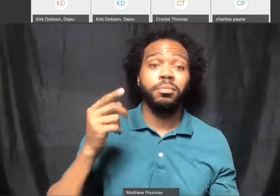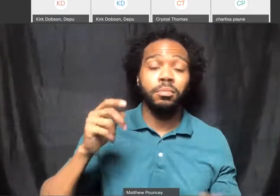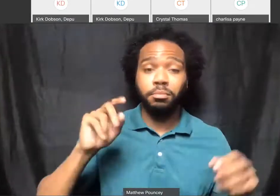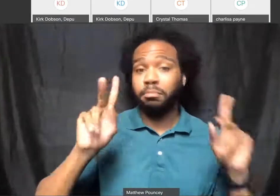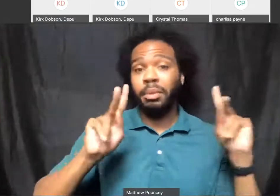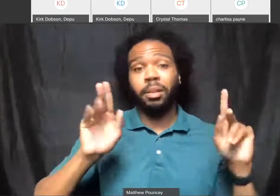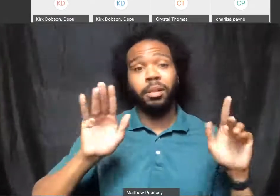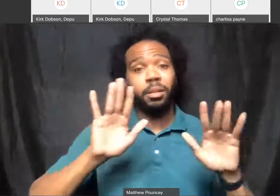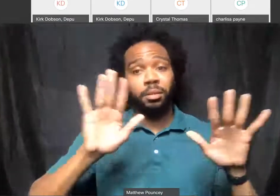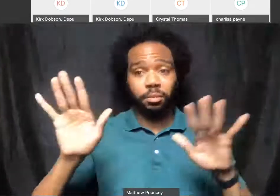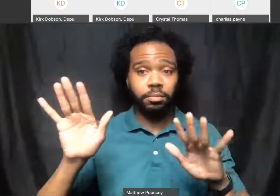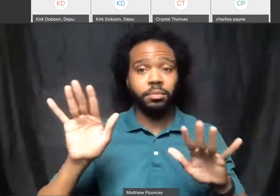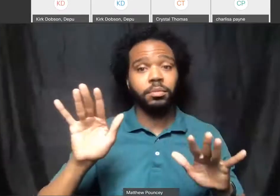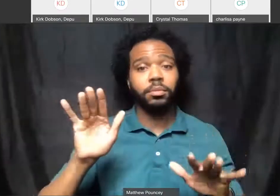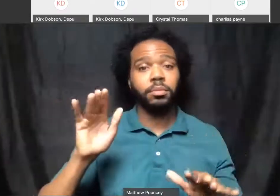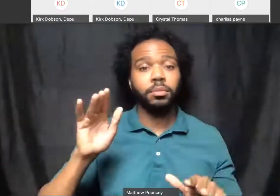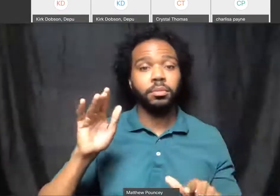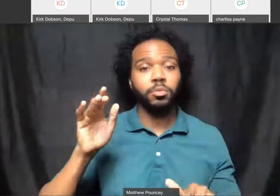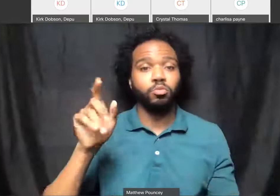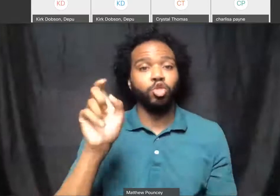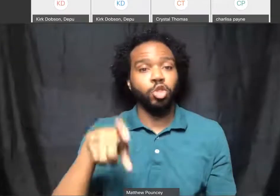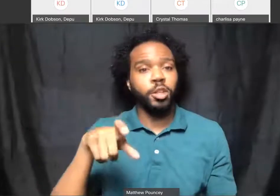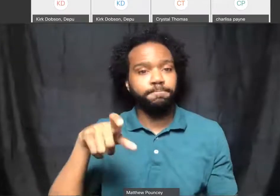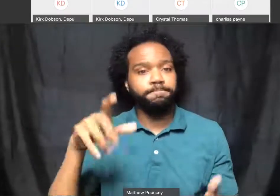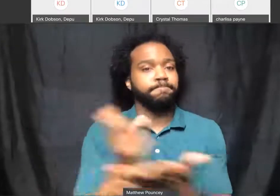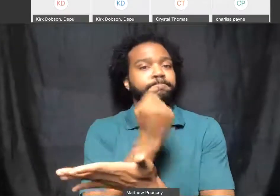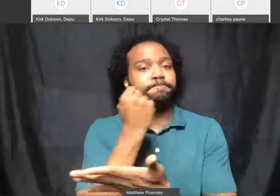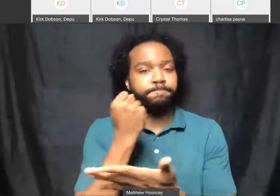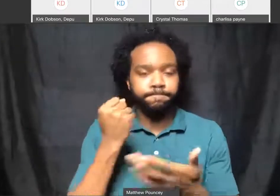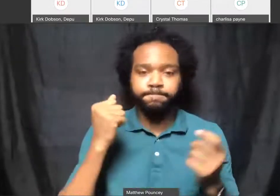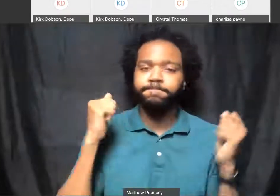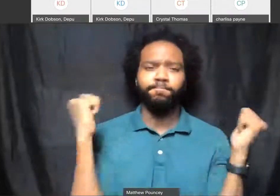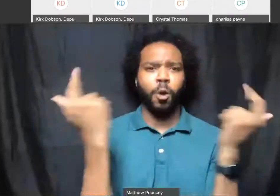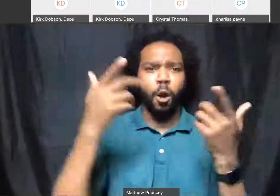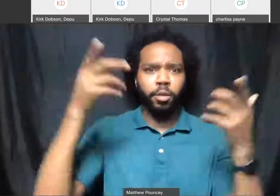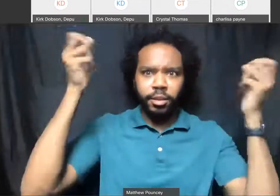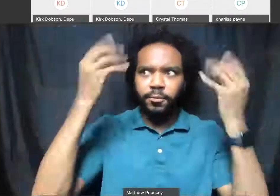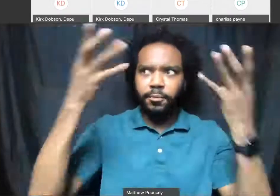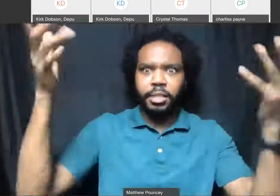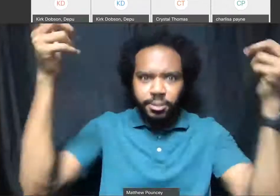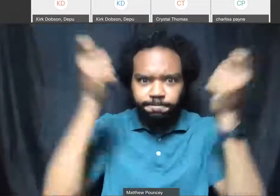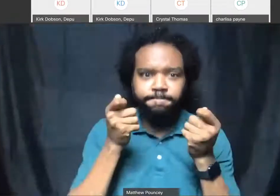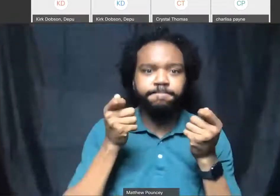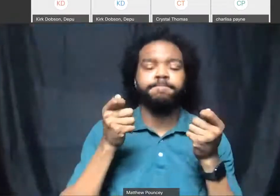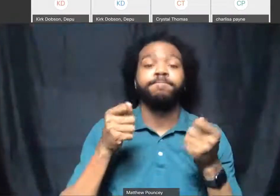take advantage of all of the information that is out there. If you go to